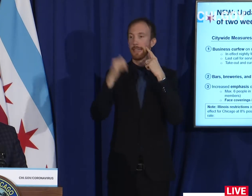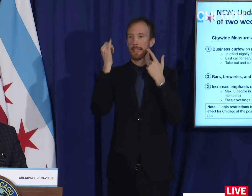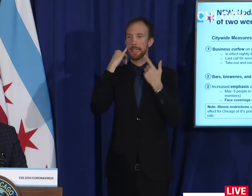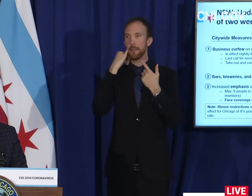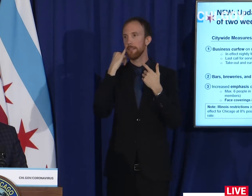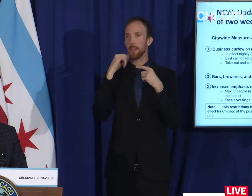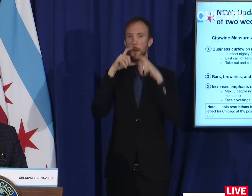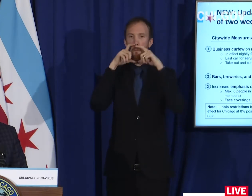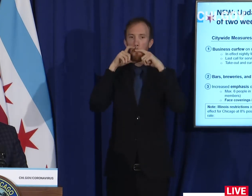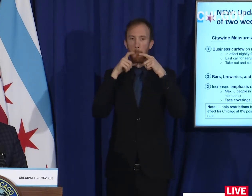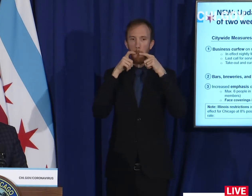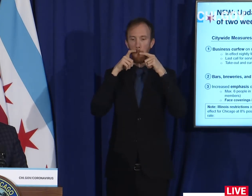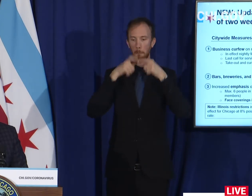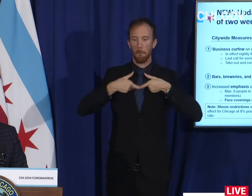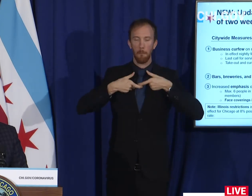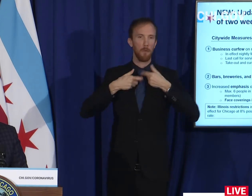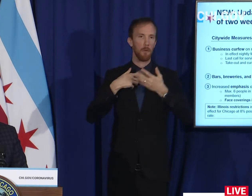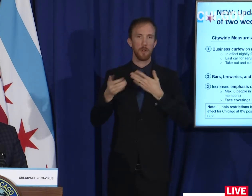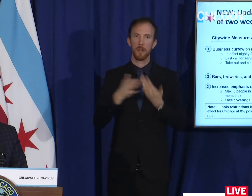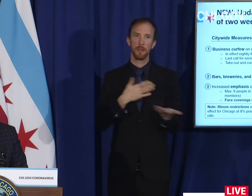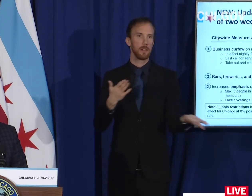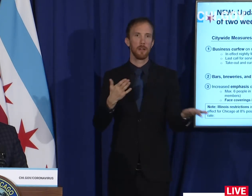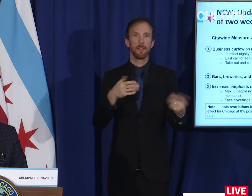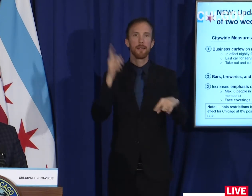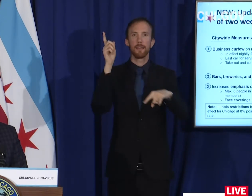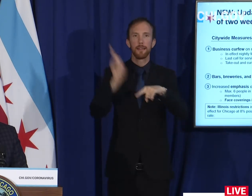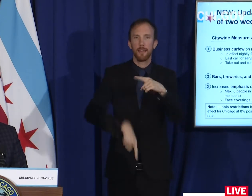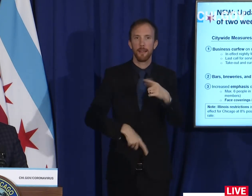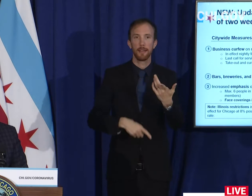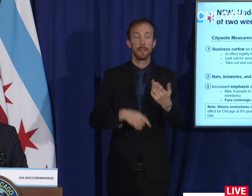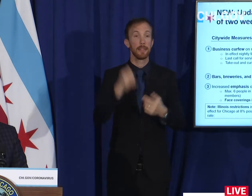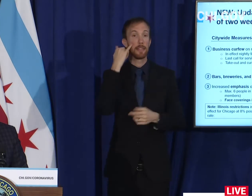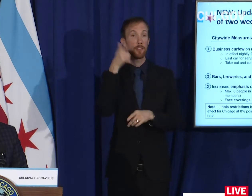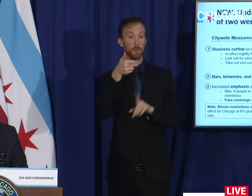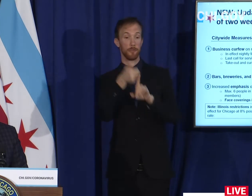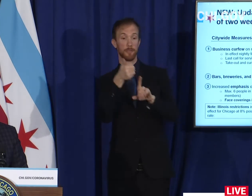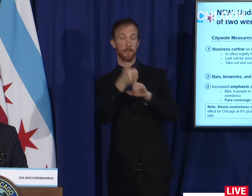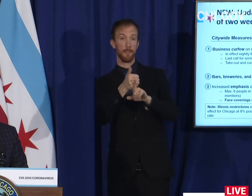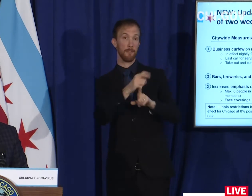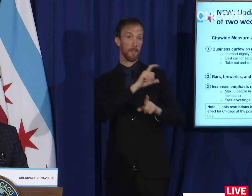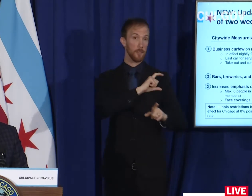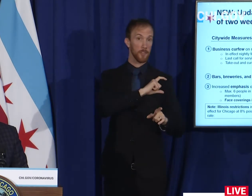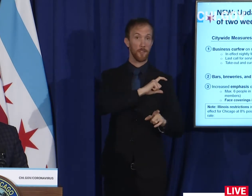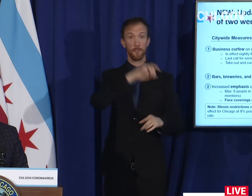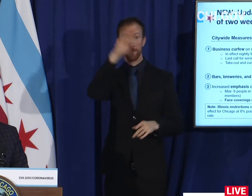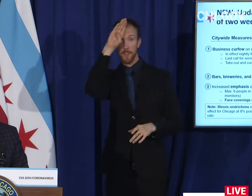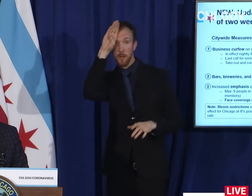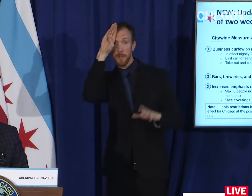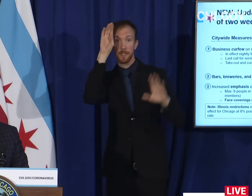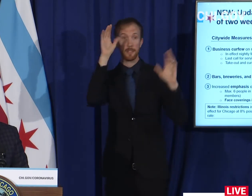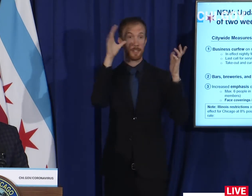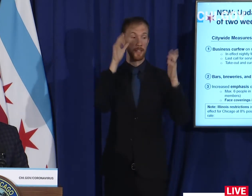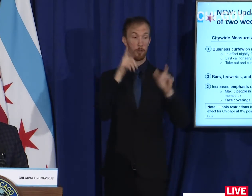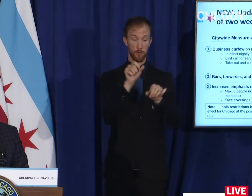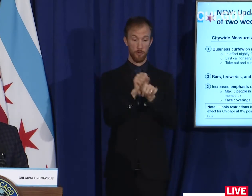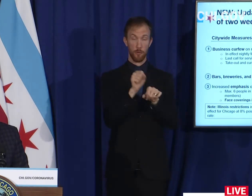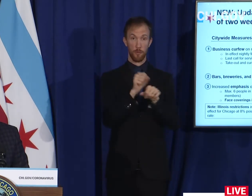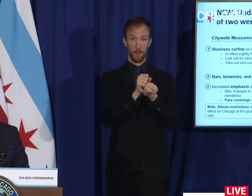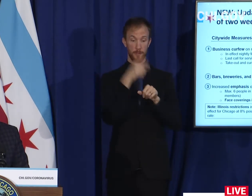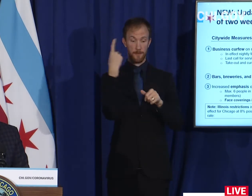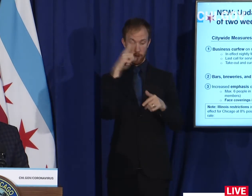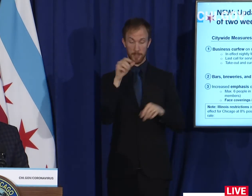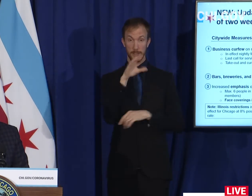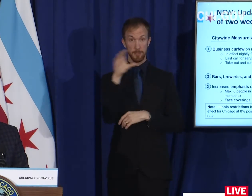over. If you're an officer, you're a fireman, paramedic, if you're a city employee, I'm telling you now, as your